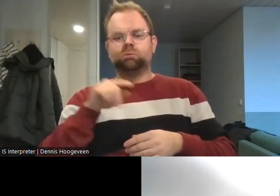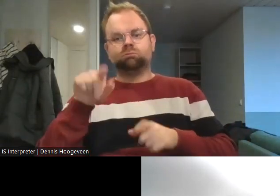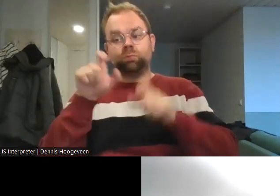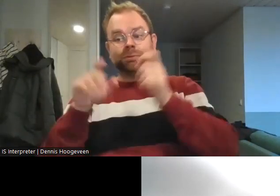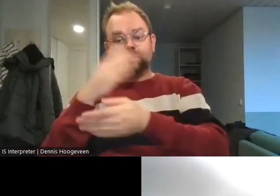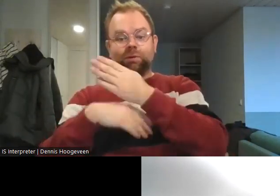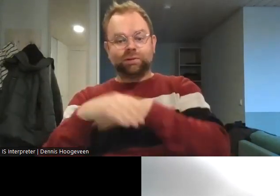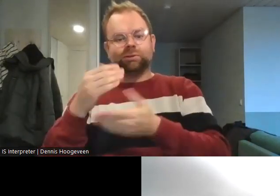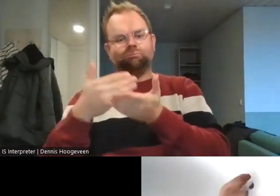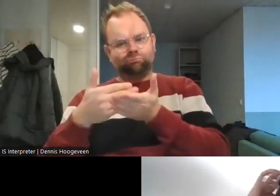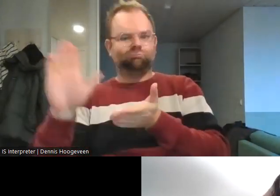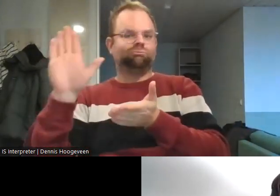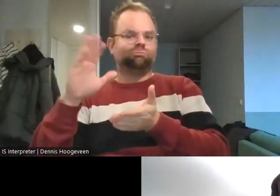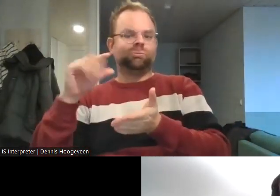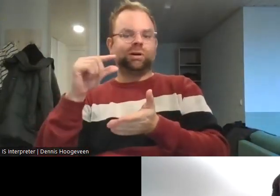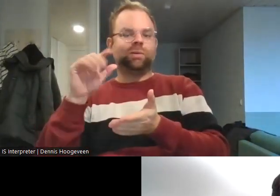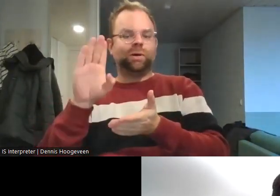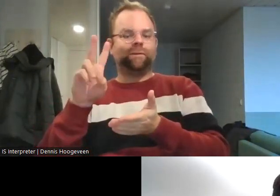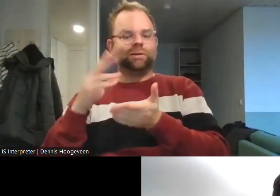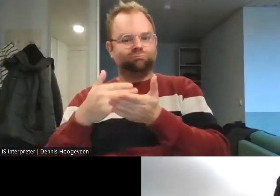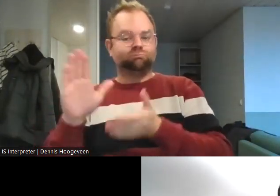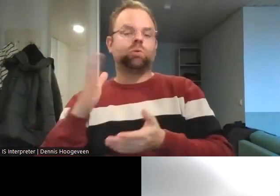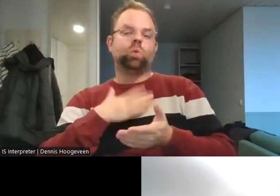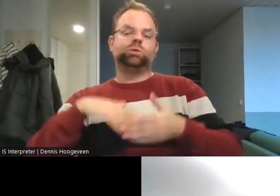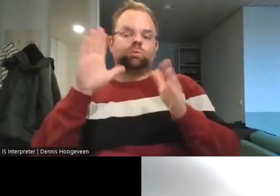and a sub-area on